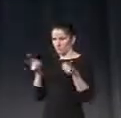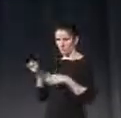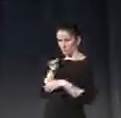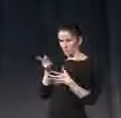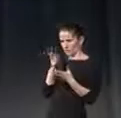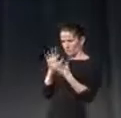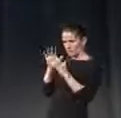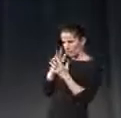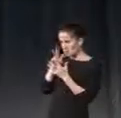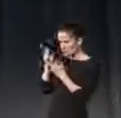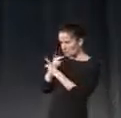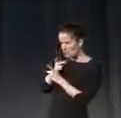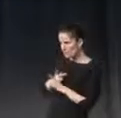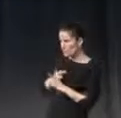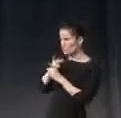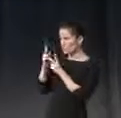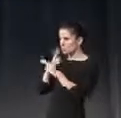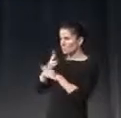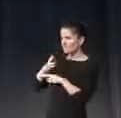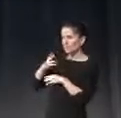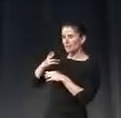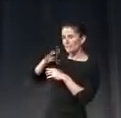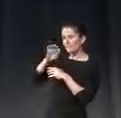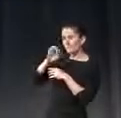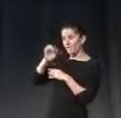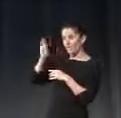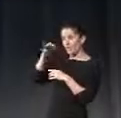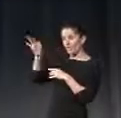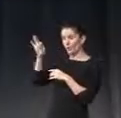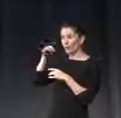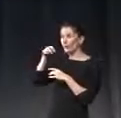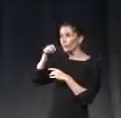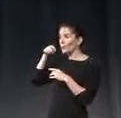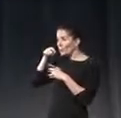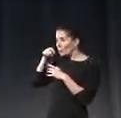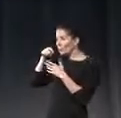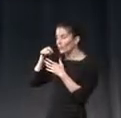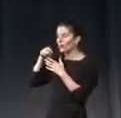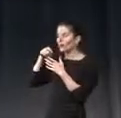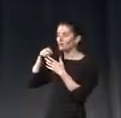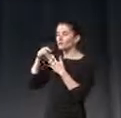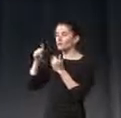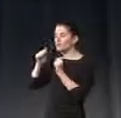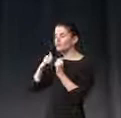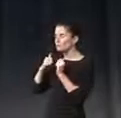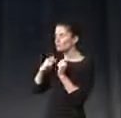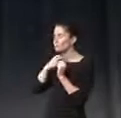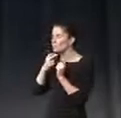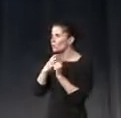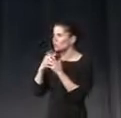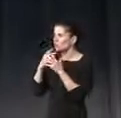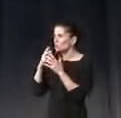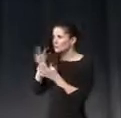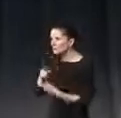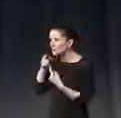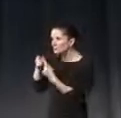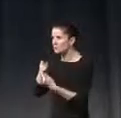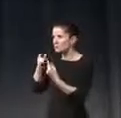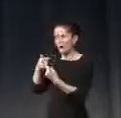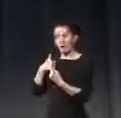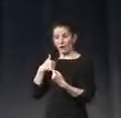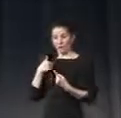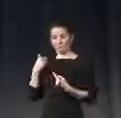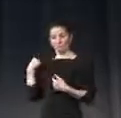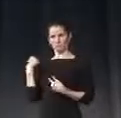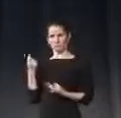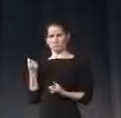tract, blowing on a feather through the nostrils, voicing while holding an ivory plug or a pencil between the teeth. I spent years in speech